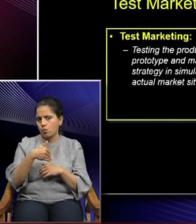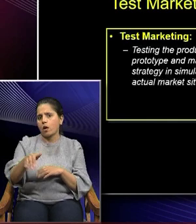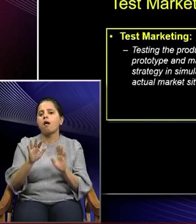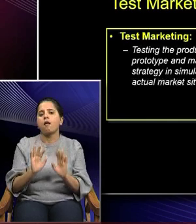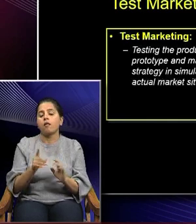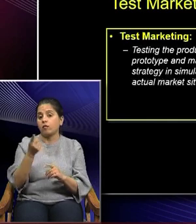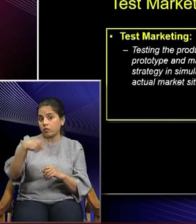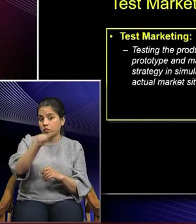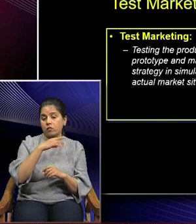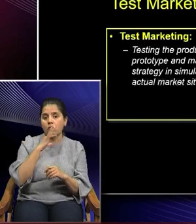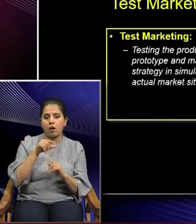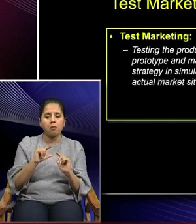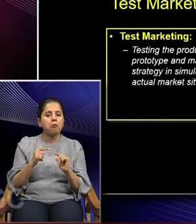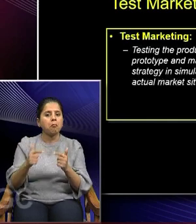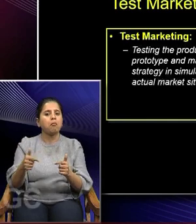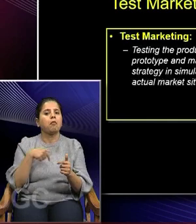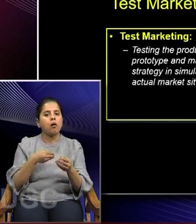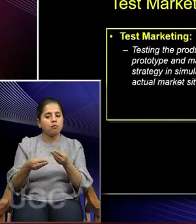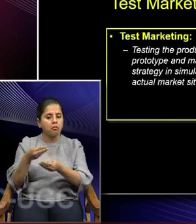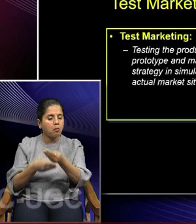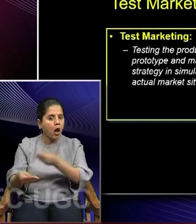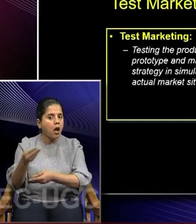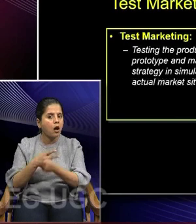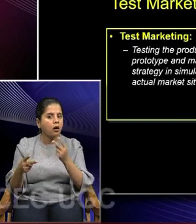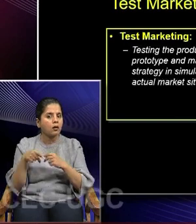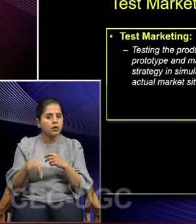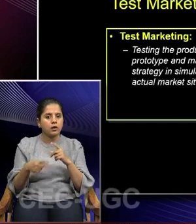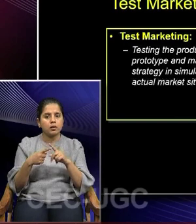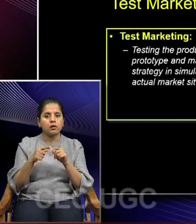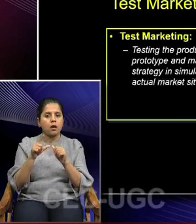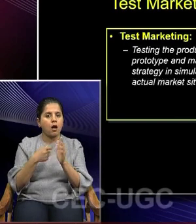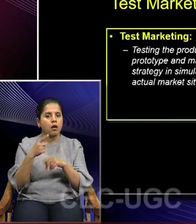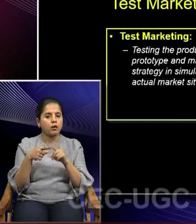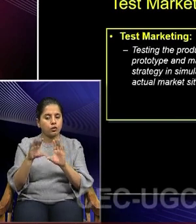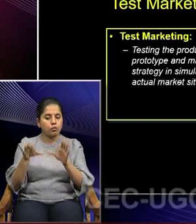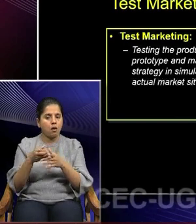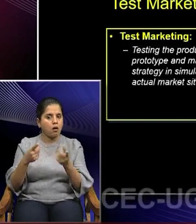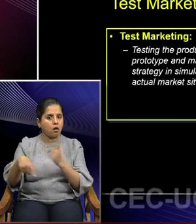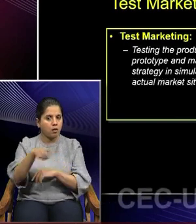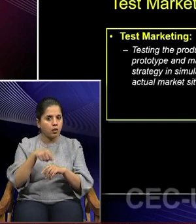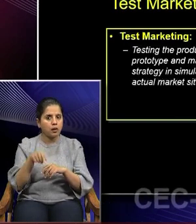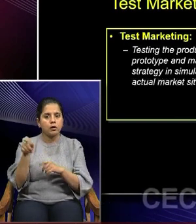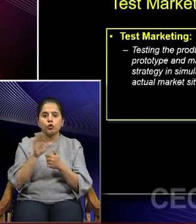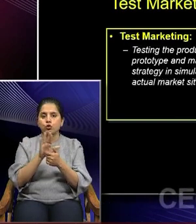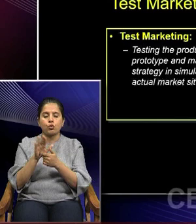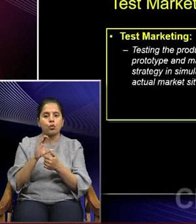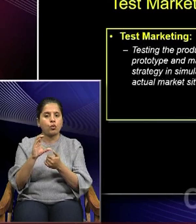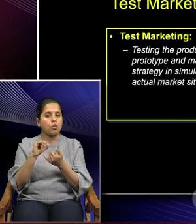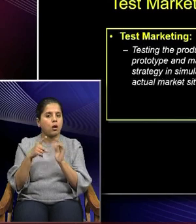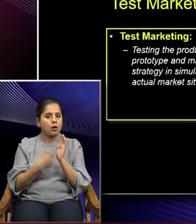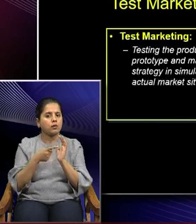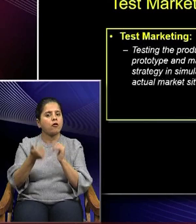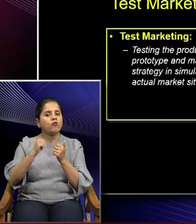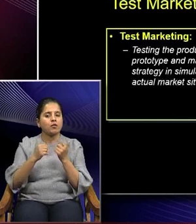So, you are actually passing on that product to the target market, to the representative customers, and then you take your